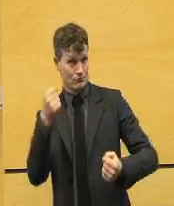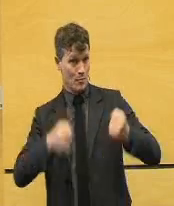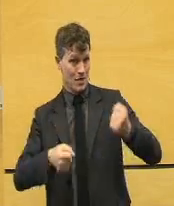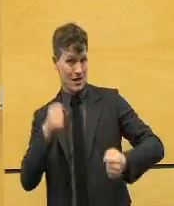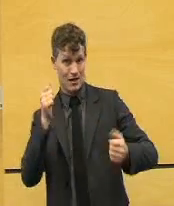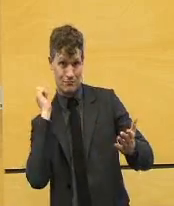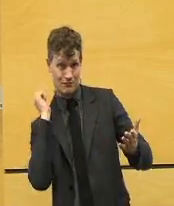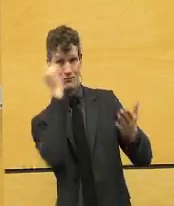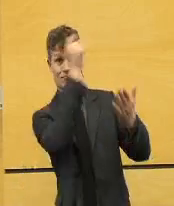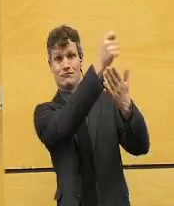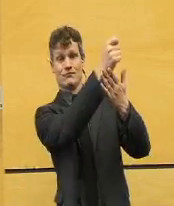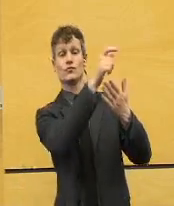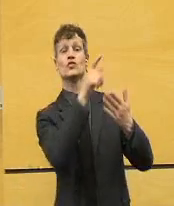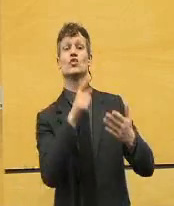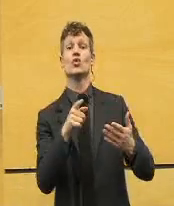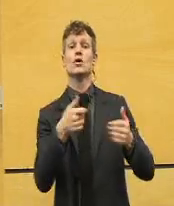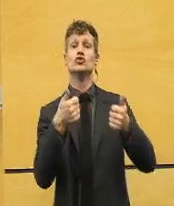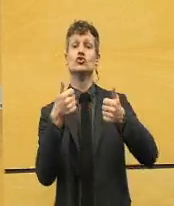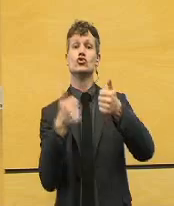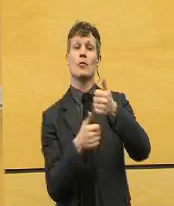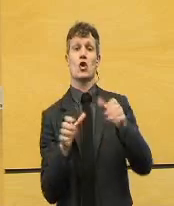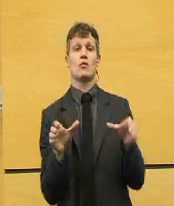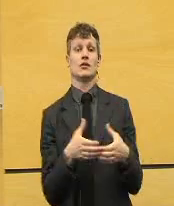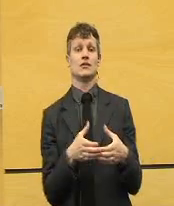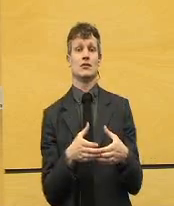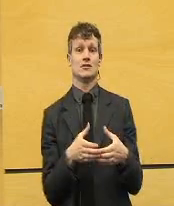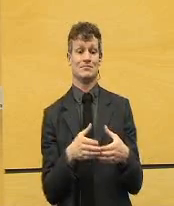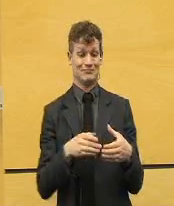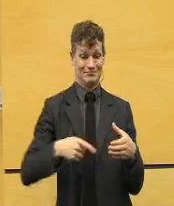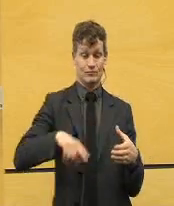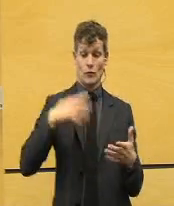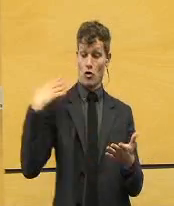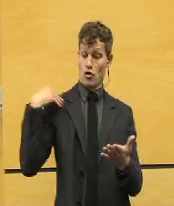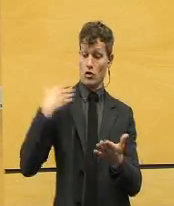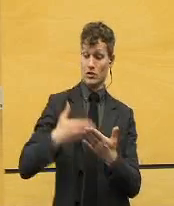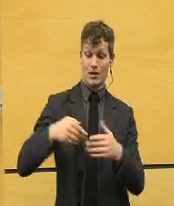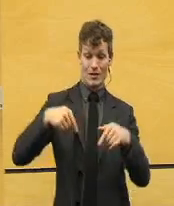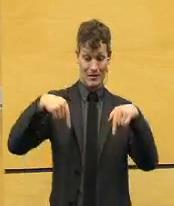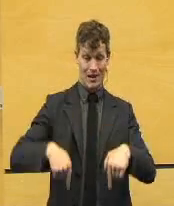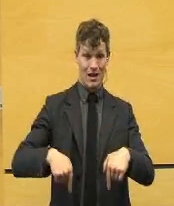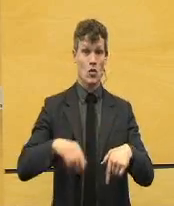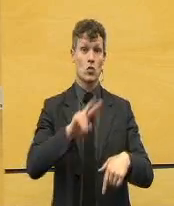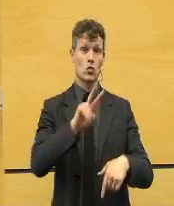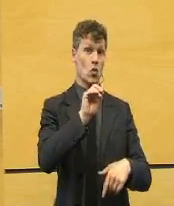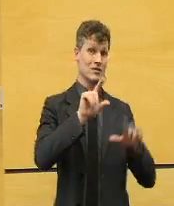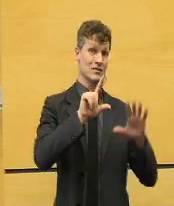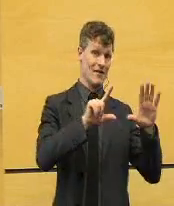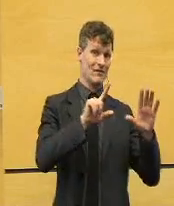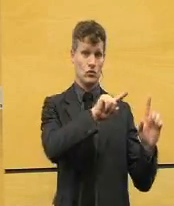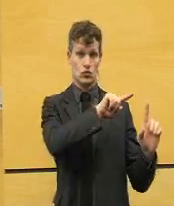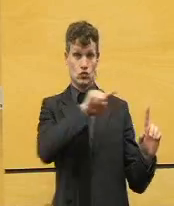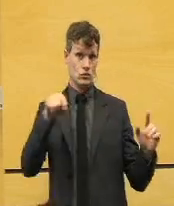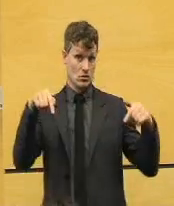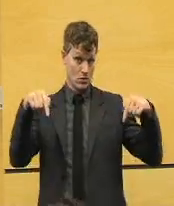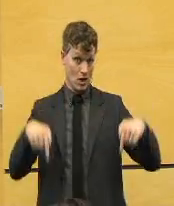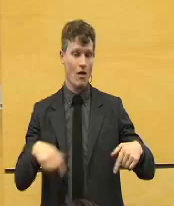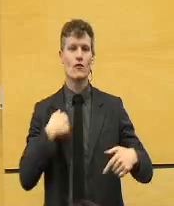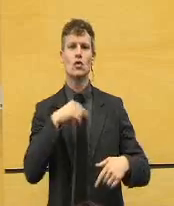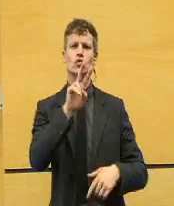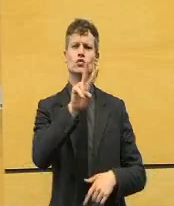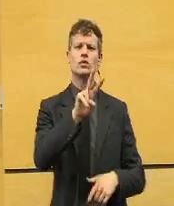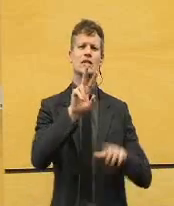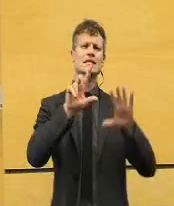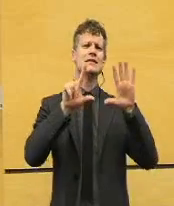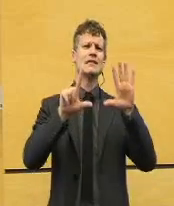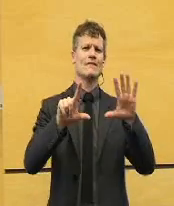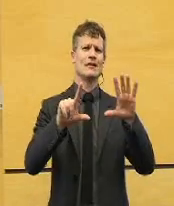until now, there are totally 28 complaints from persons with disability to the subcommittee on